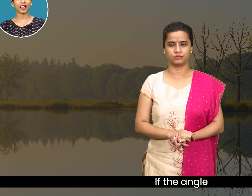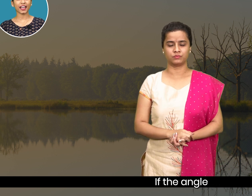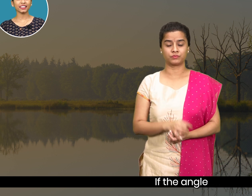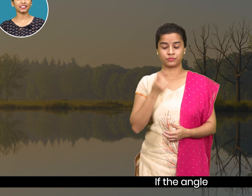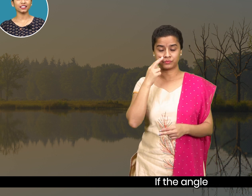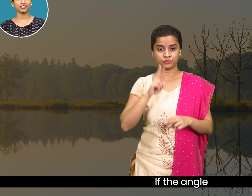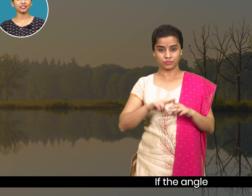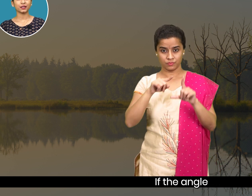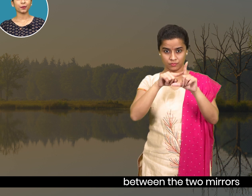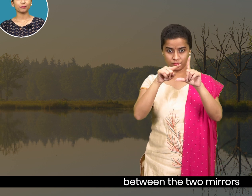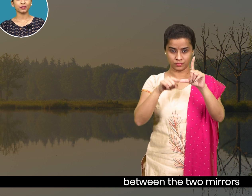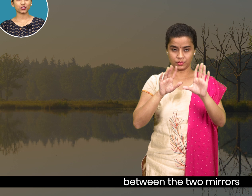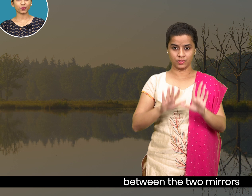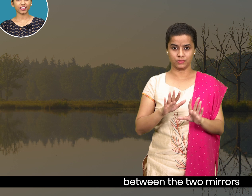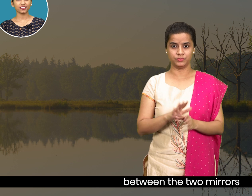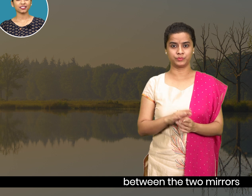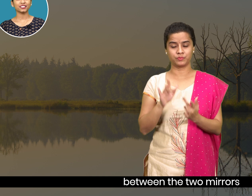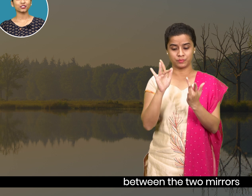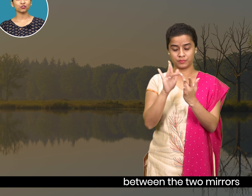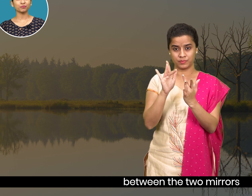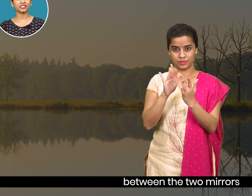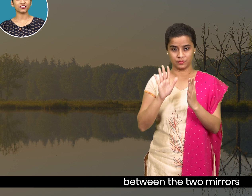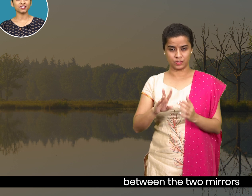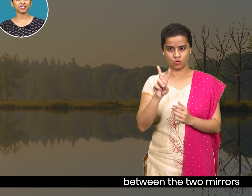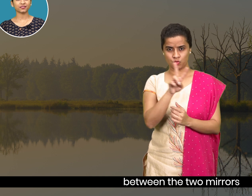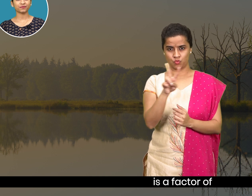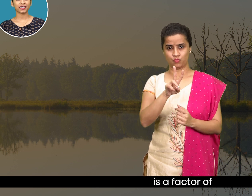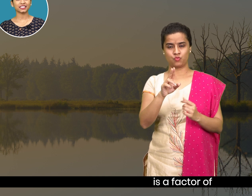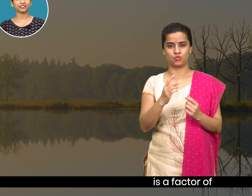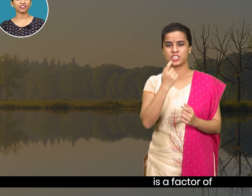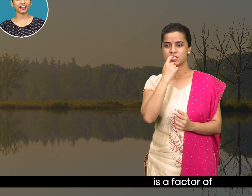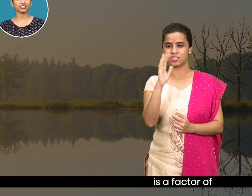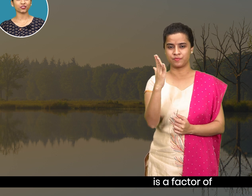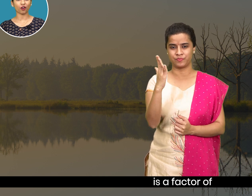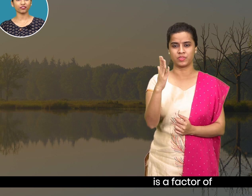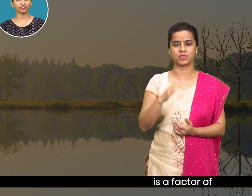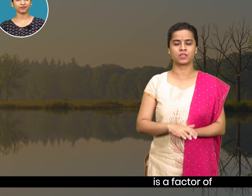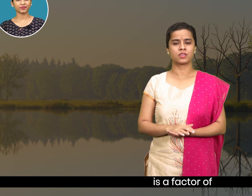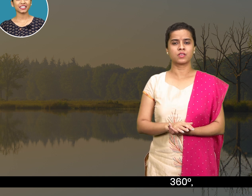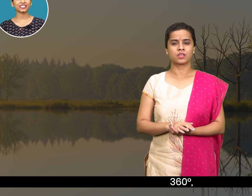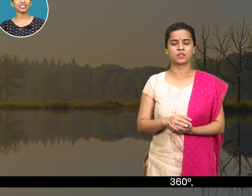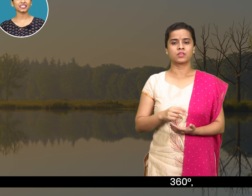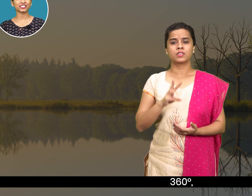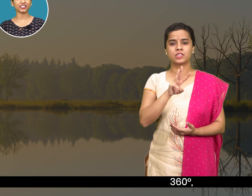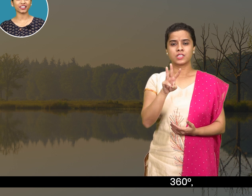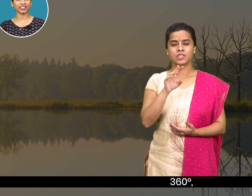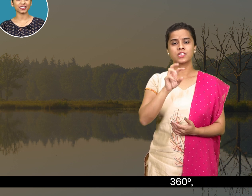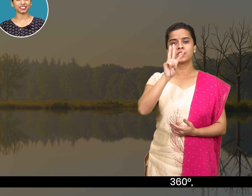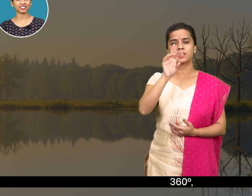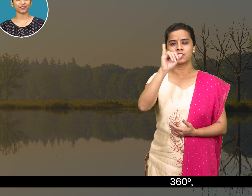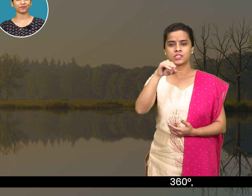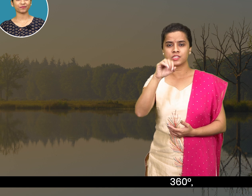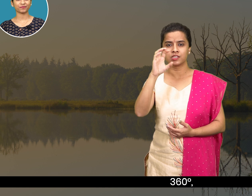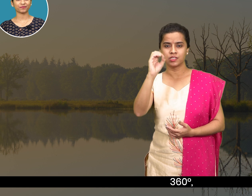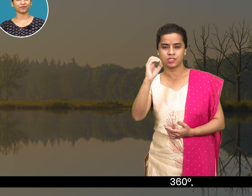If the angle between the 2 mirrors is a factor of 360